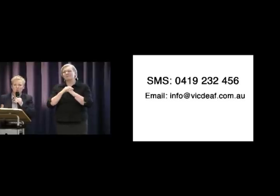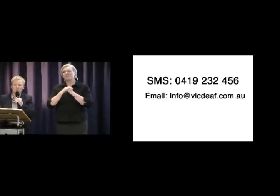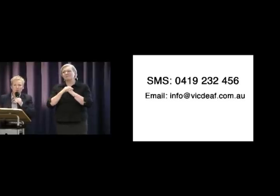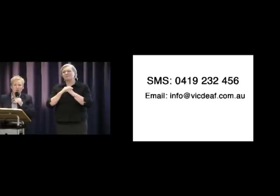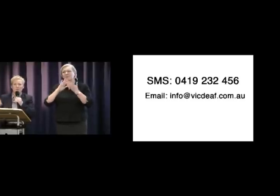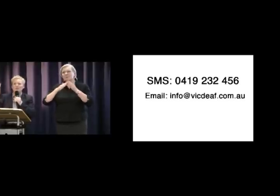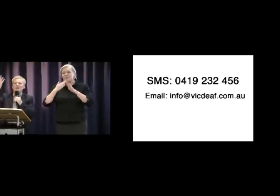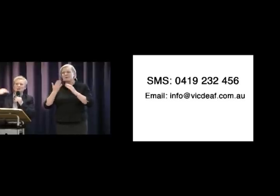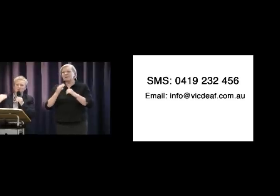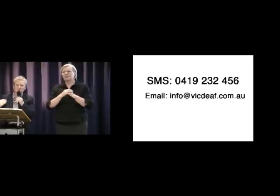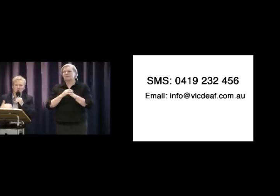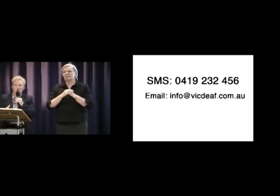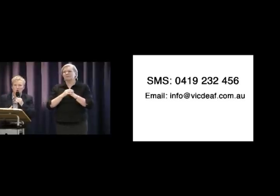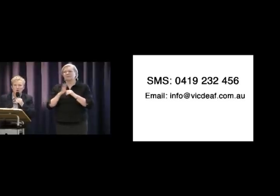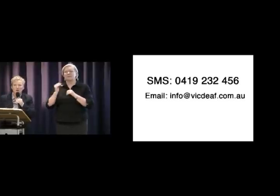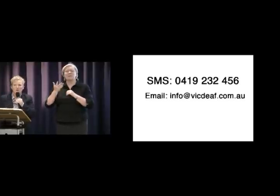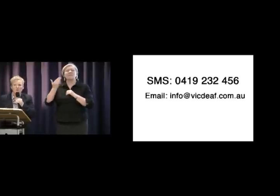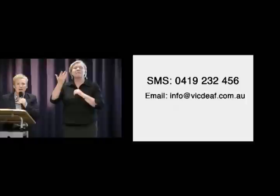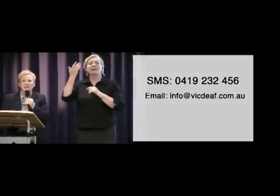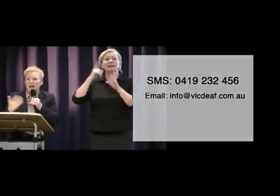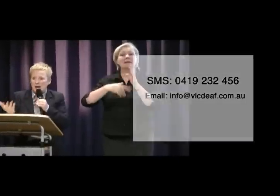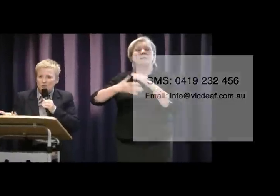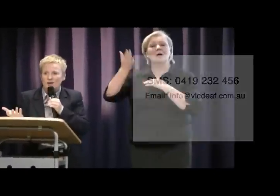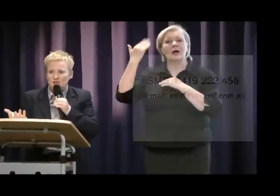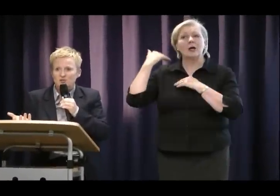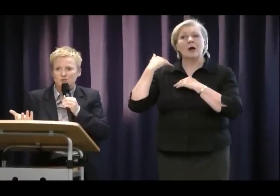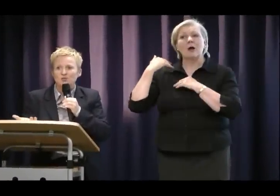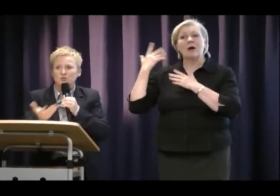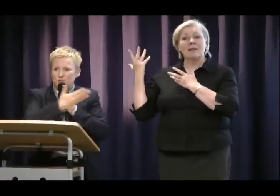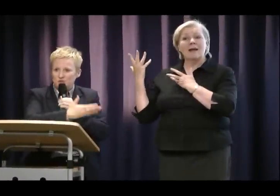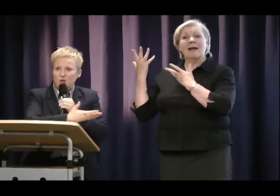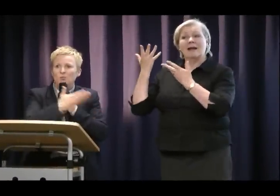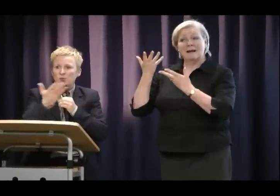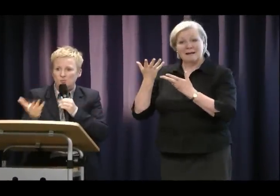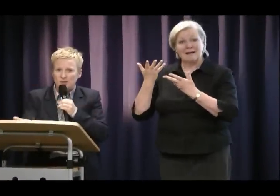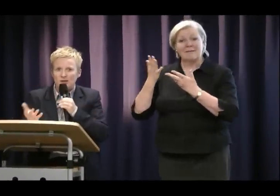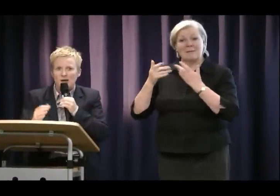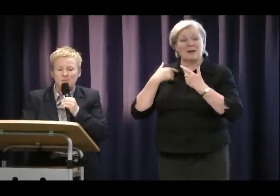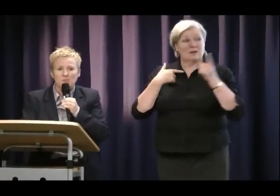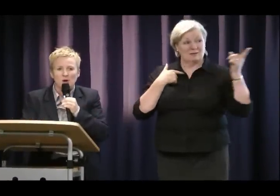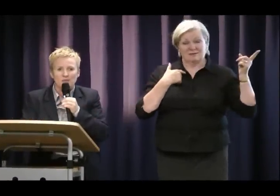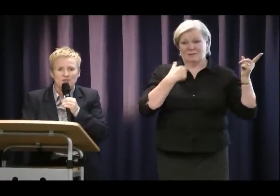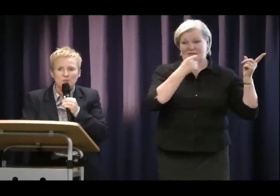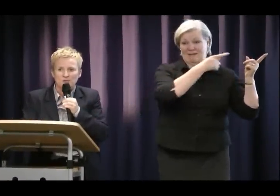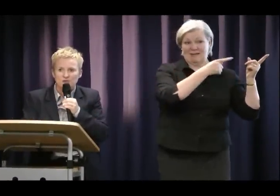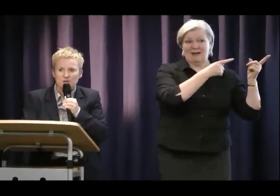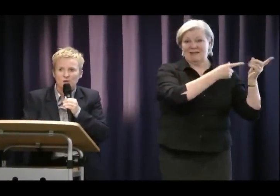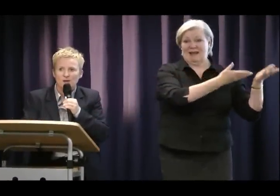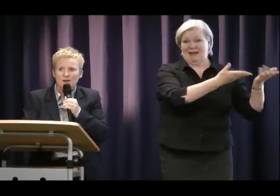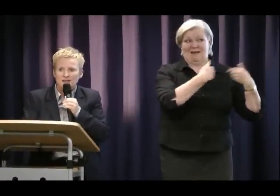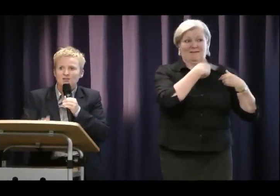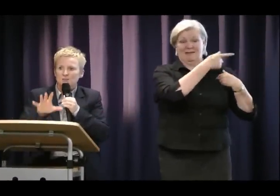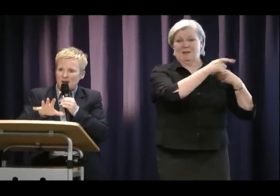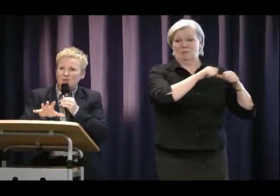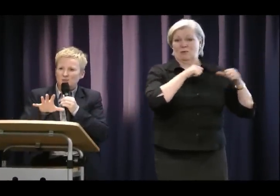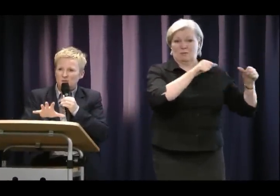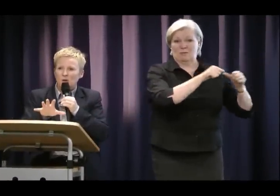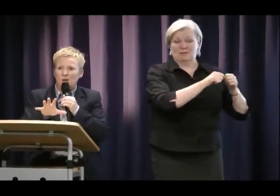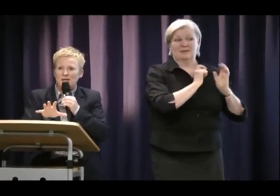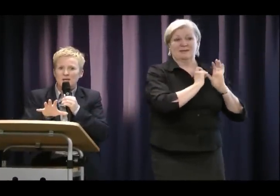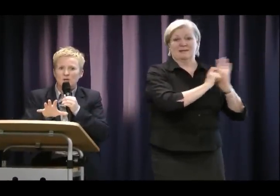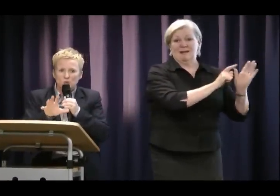and the community of many years ago that allowed us to sell the property and buy this one. So it's